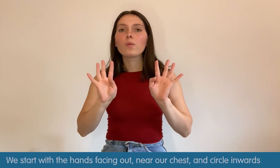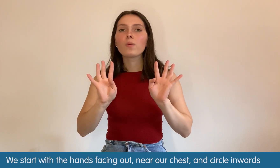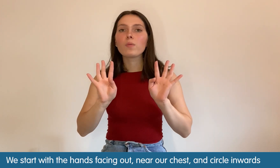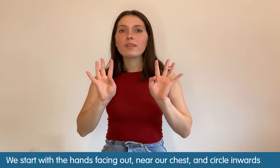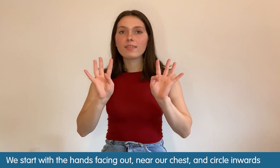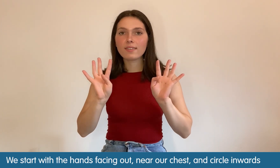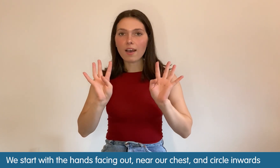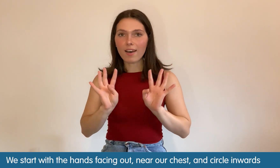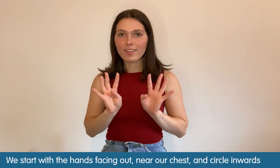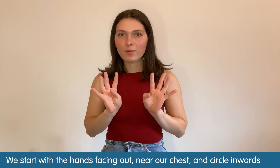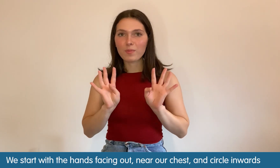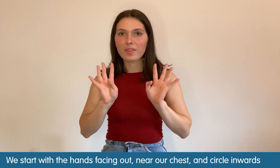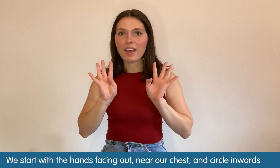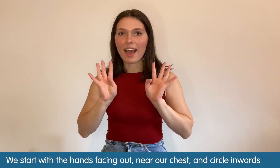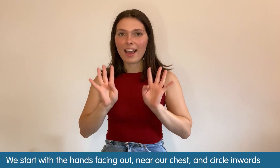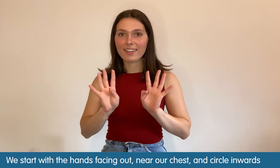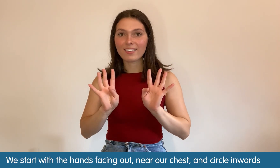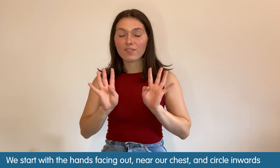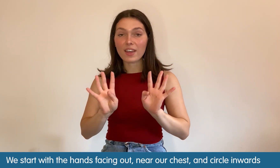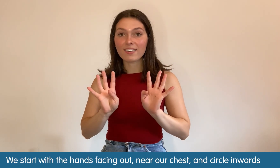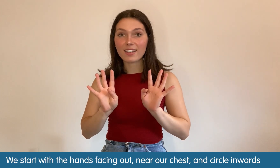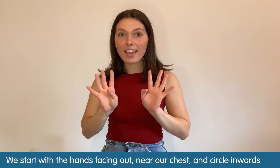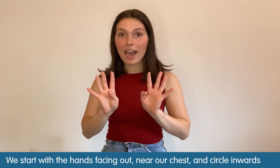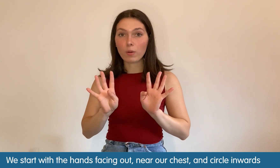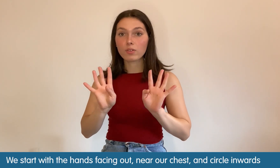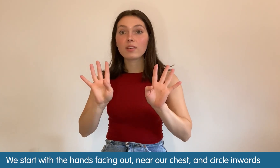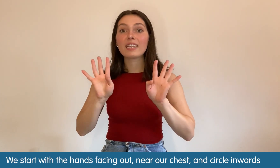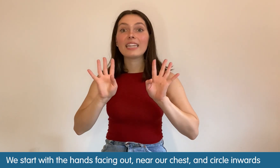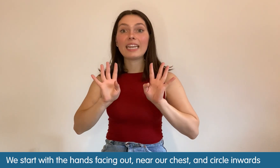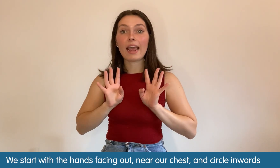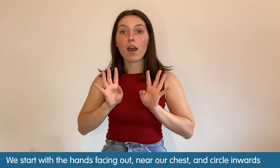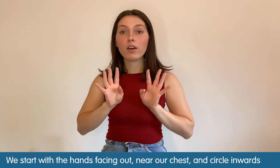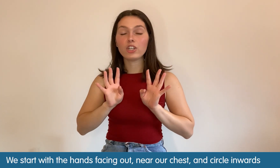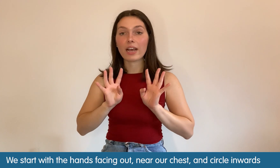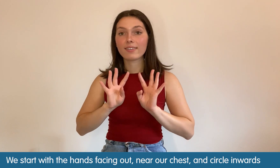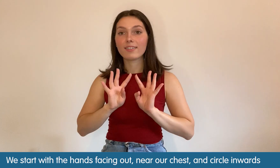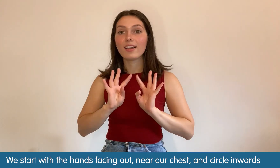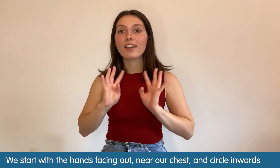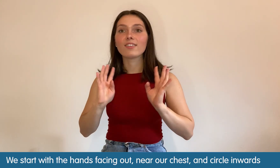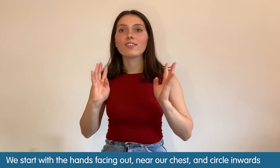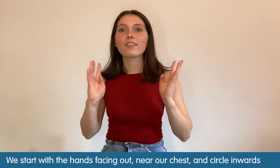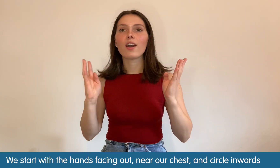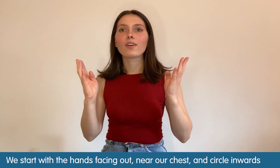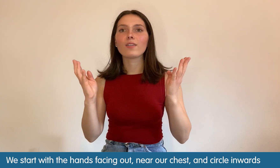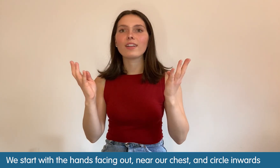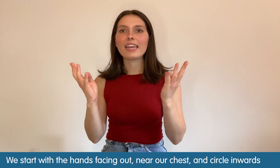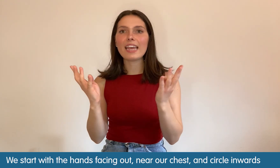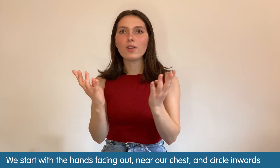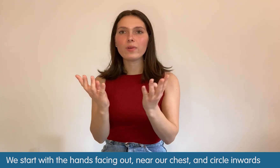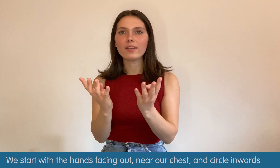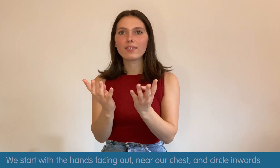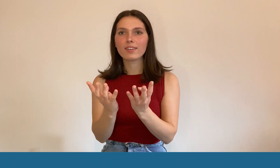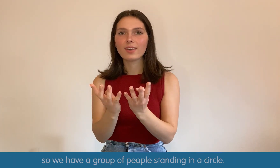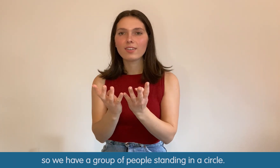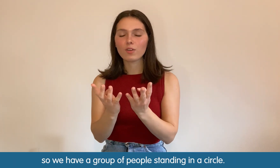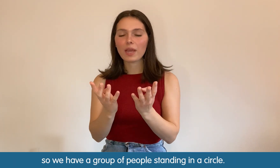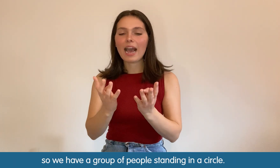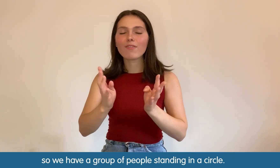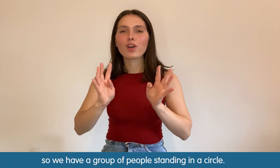We start with the hands facing out near our chest and circle inwards. So we have a